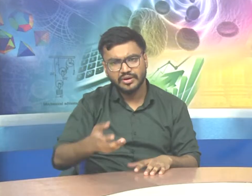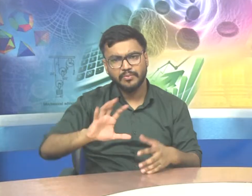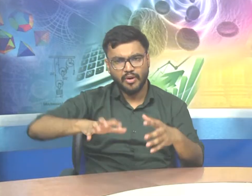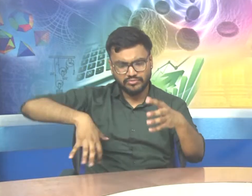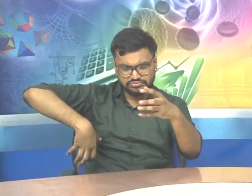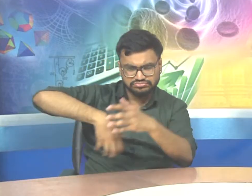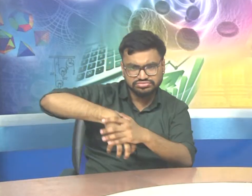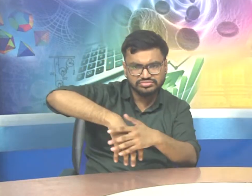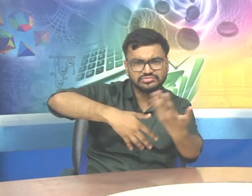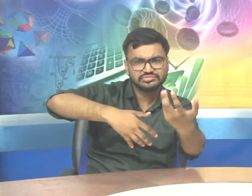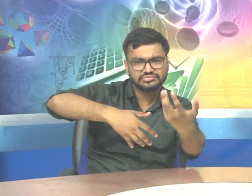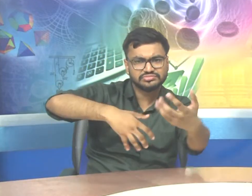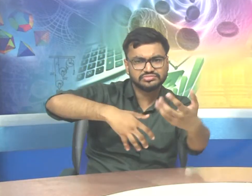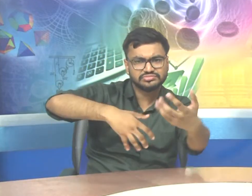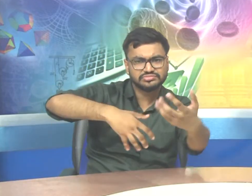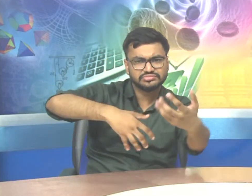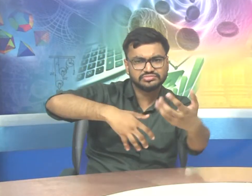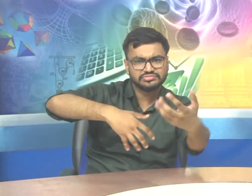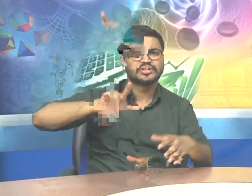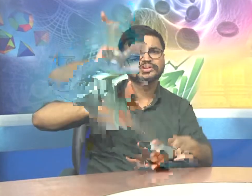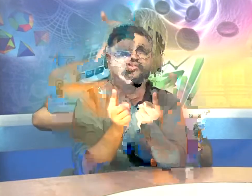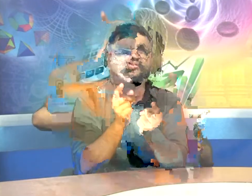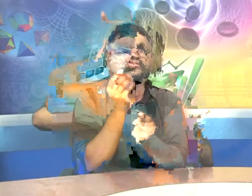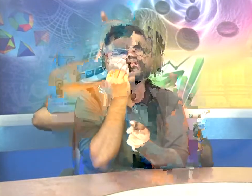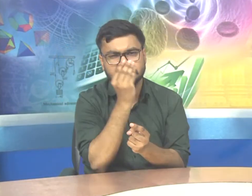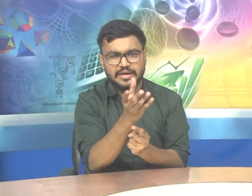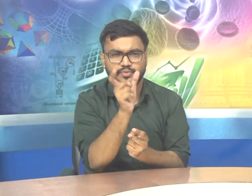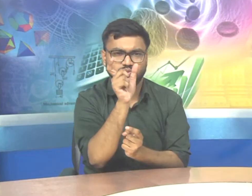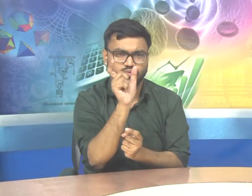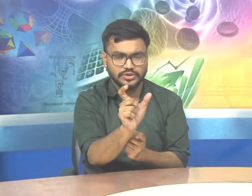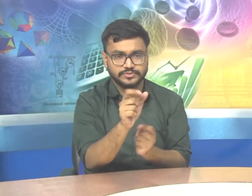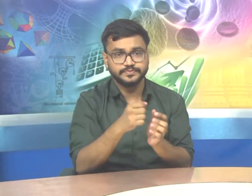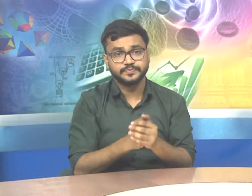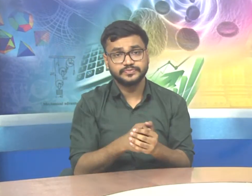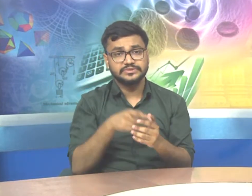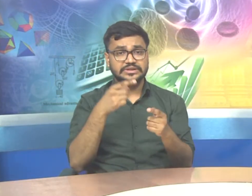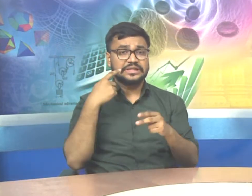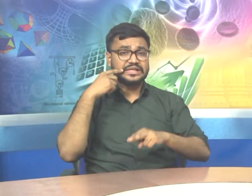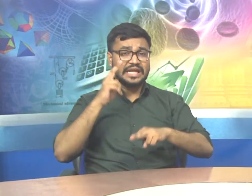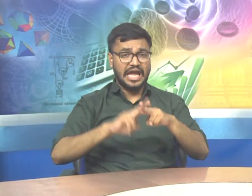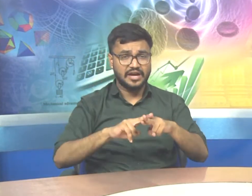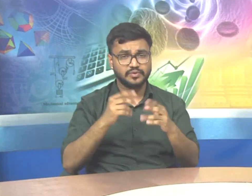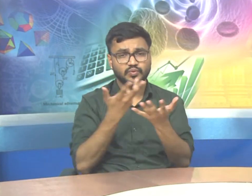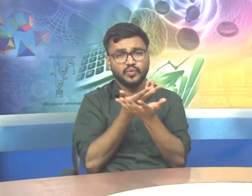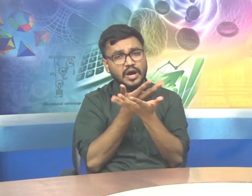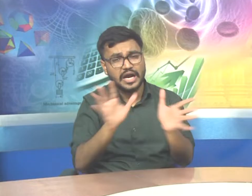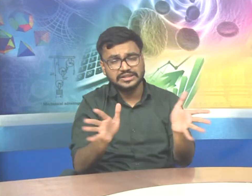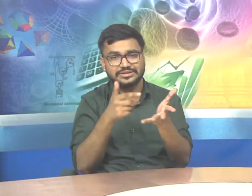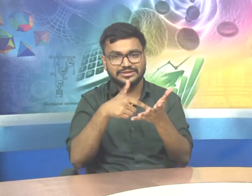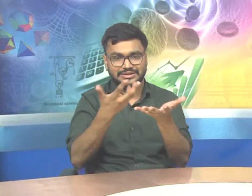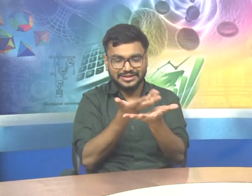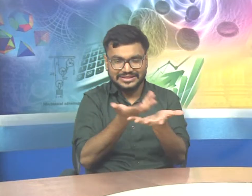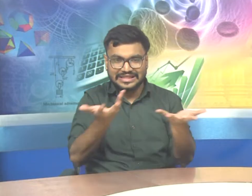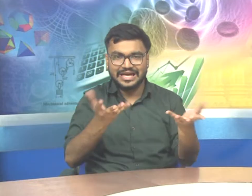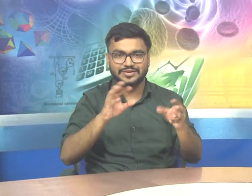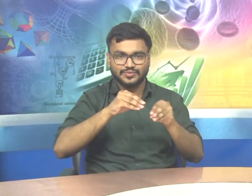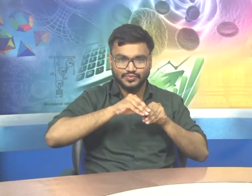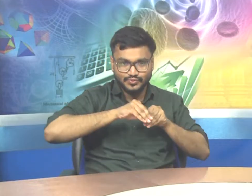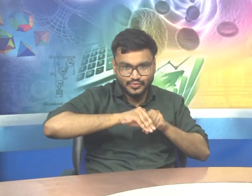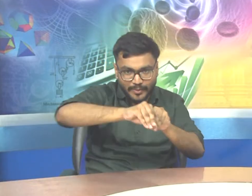Like meteors falling. In easy words, if something is moving,